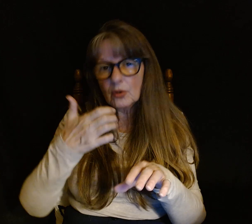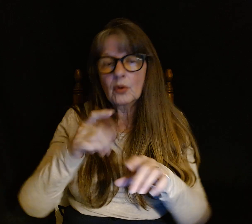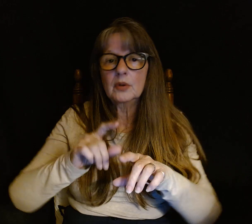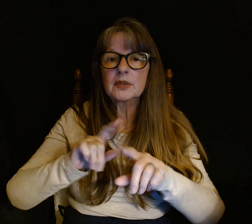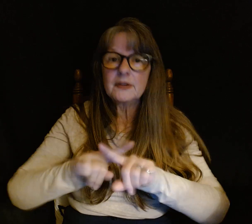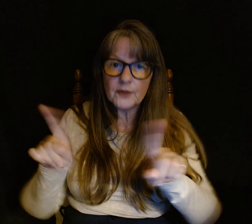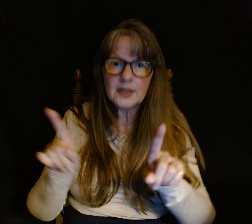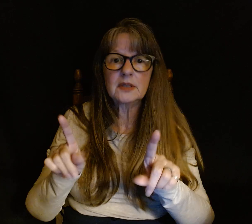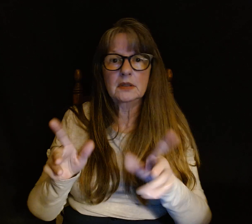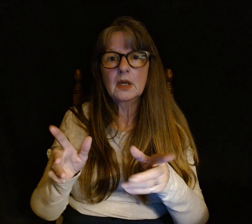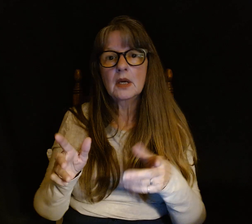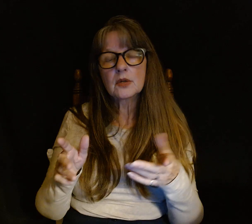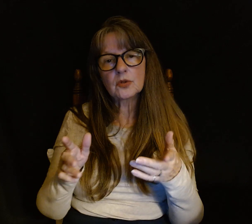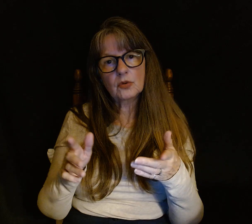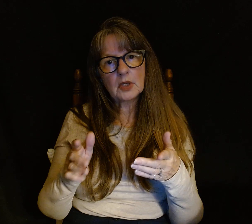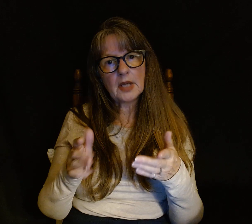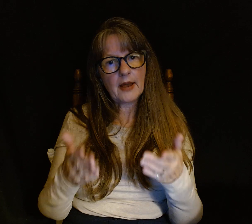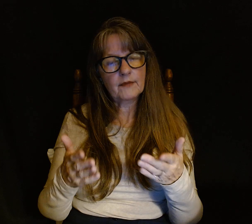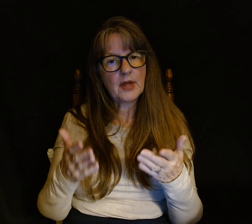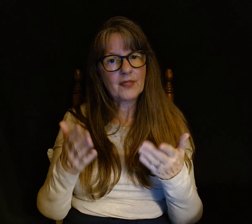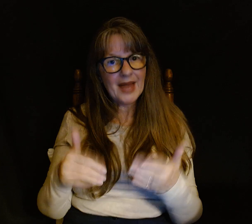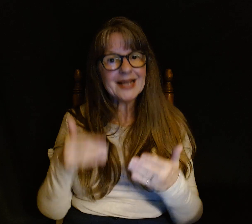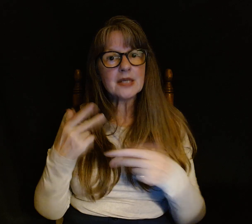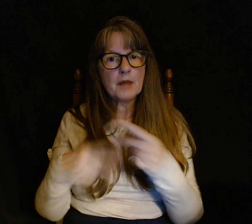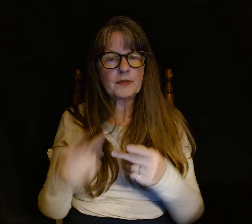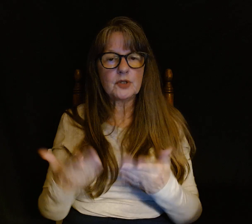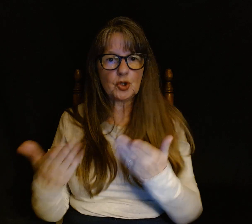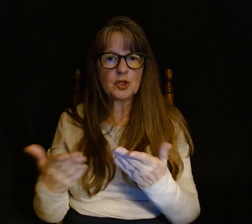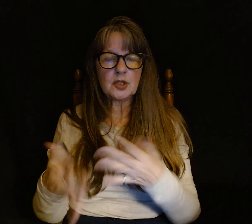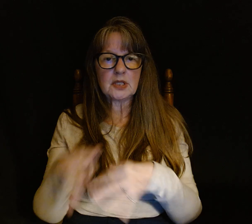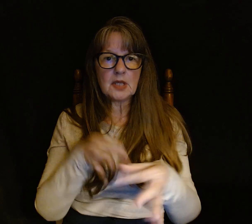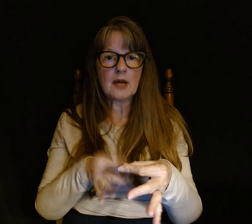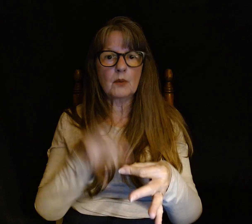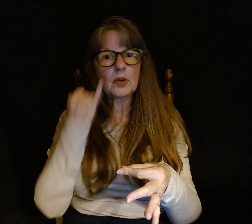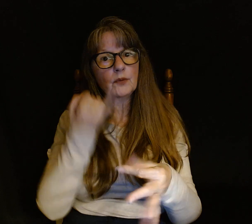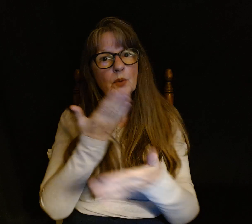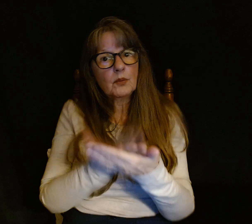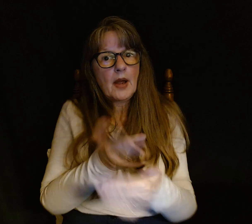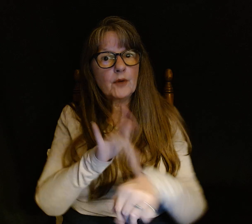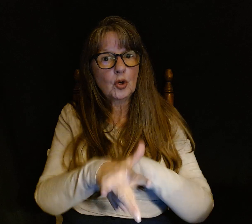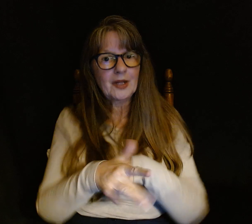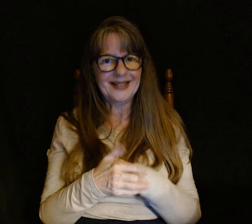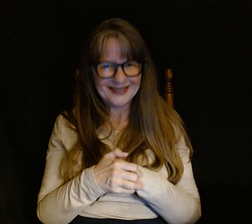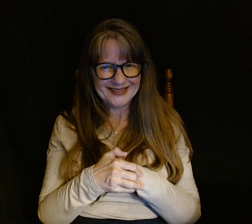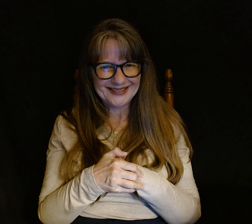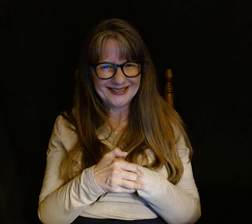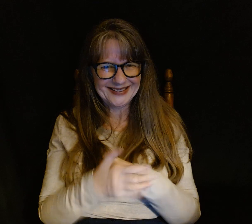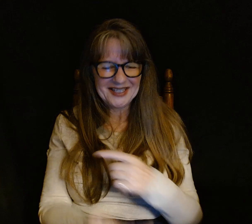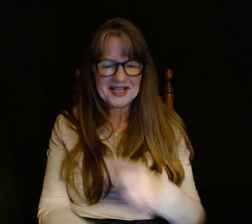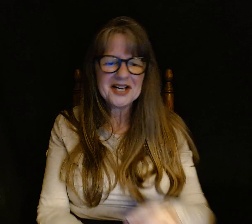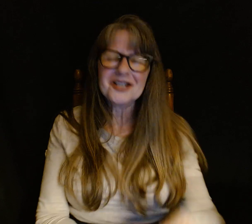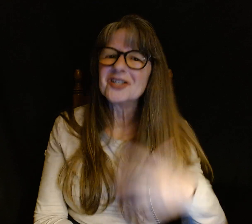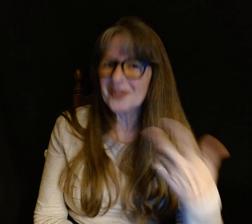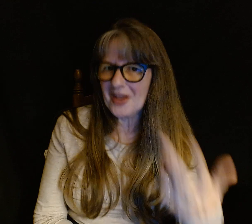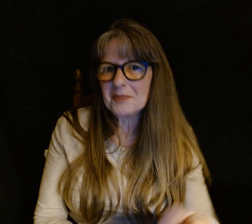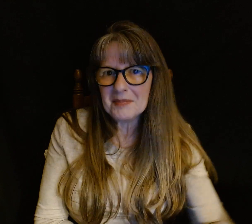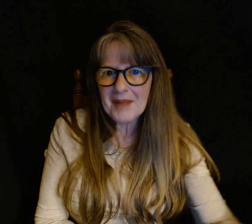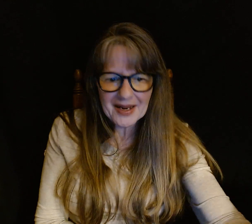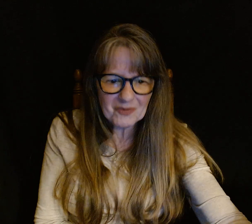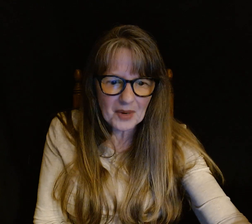or different? So you can have that type of suggestions and saying, well, if you would arrive early. So that would be my way of